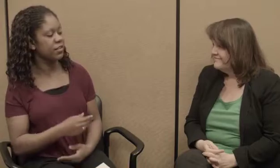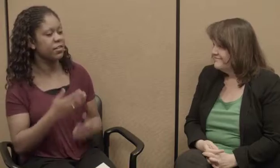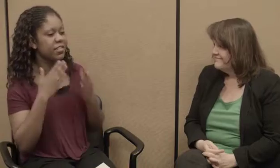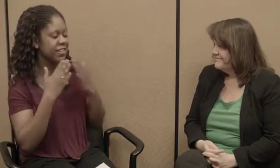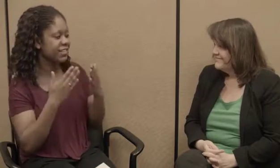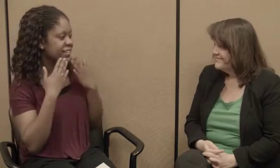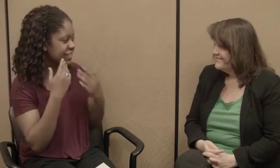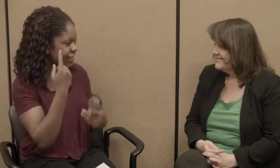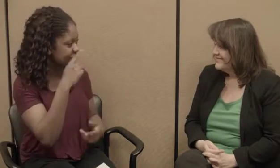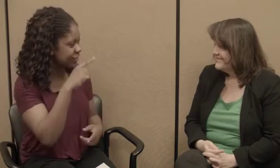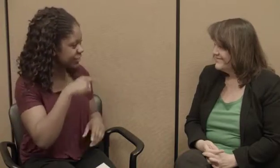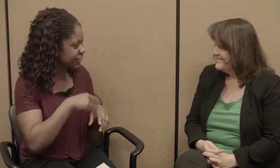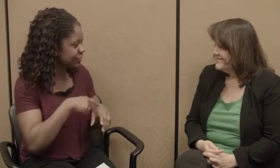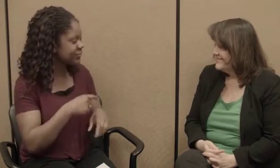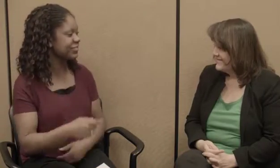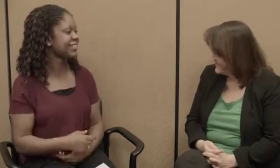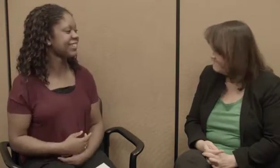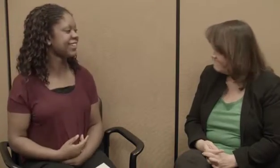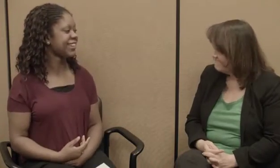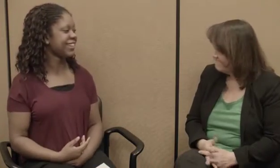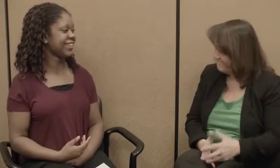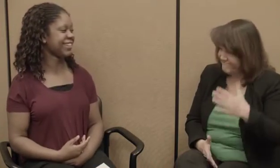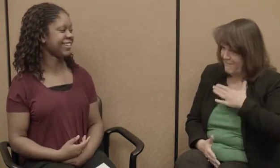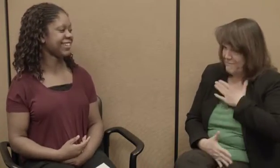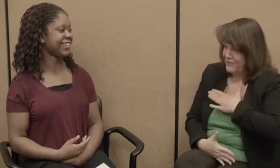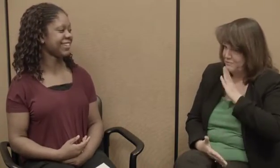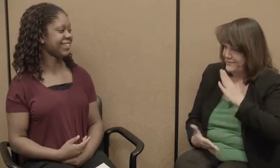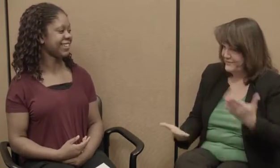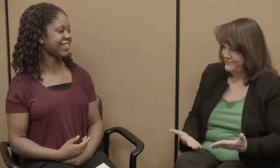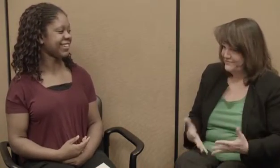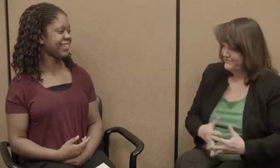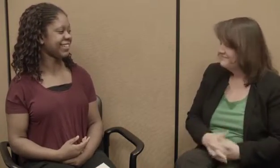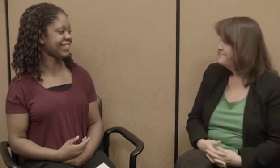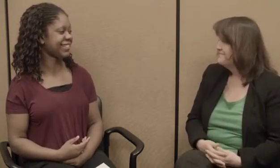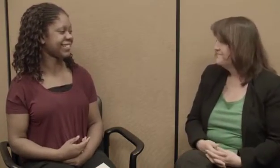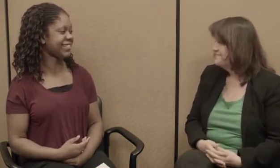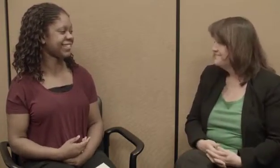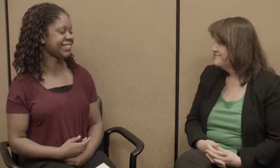Thank you so much for your time. It's always been my pleasure to be here.